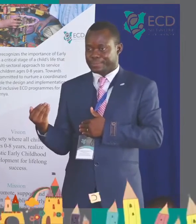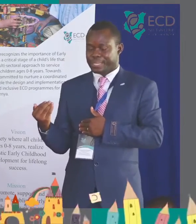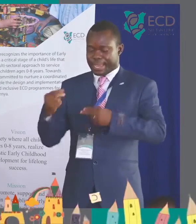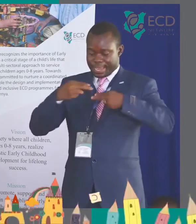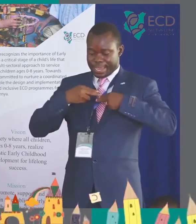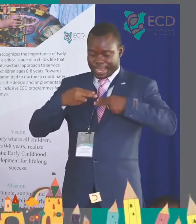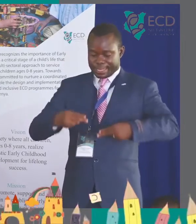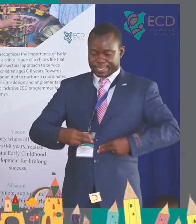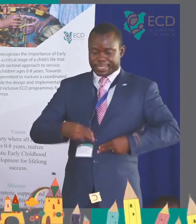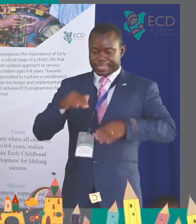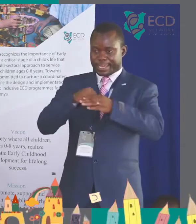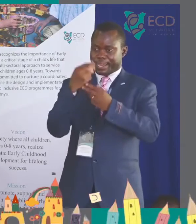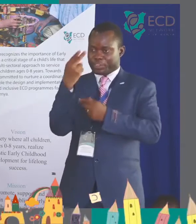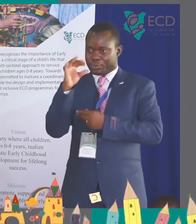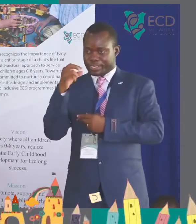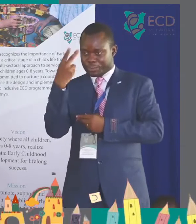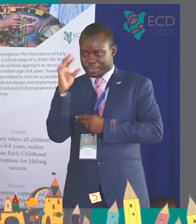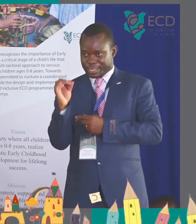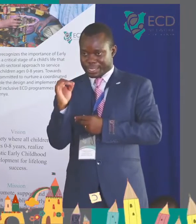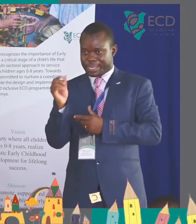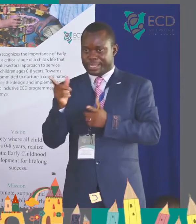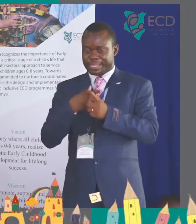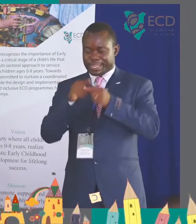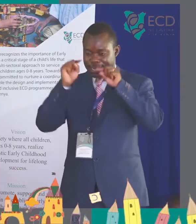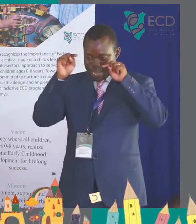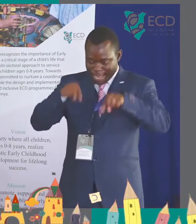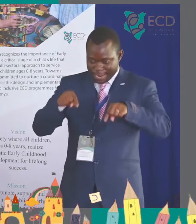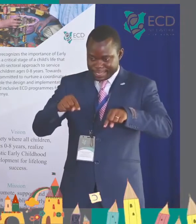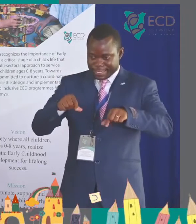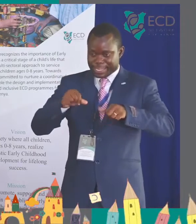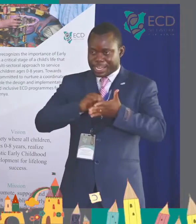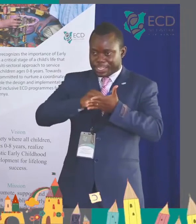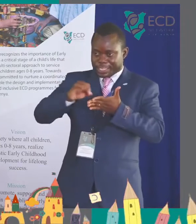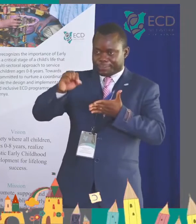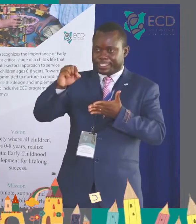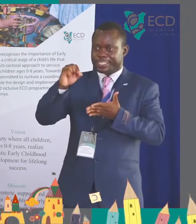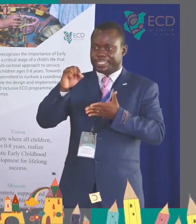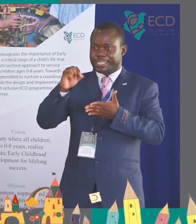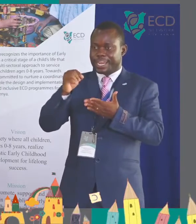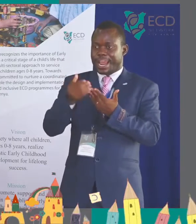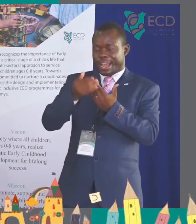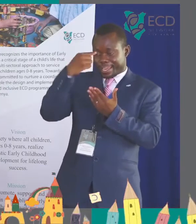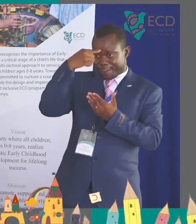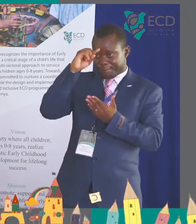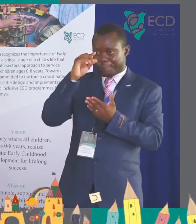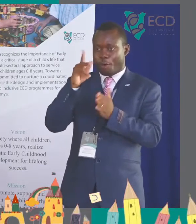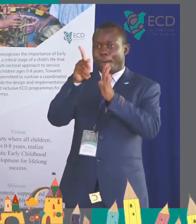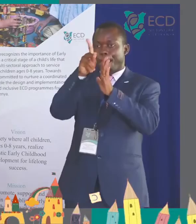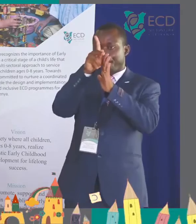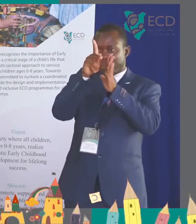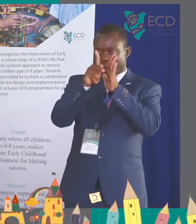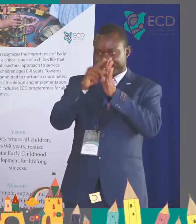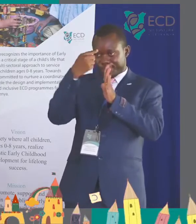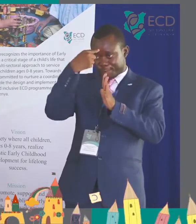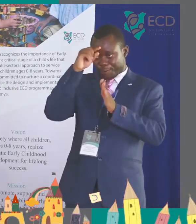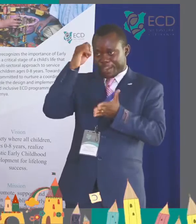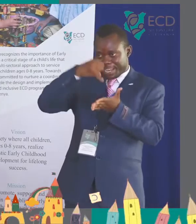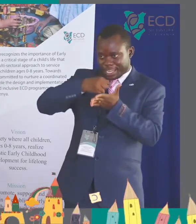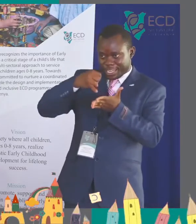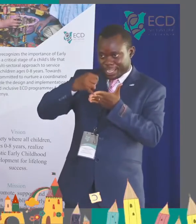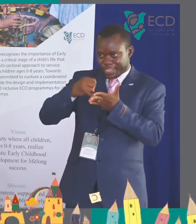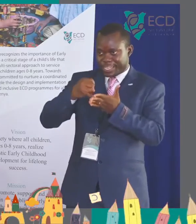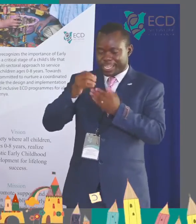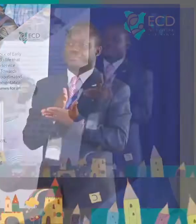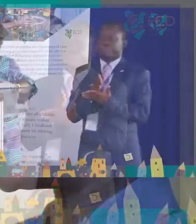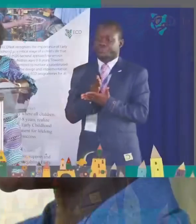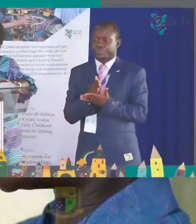Act 2020 and are currently drafting a nurturing care for early childhood development policy document to include the school